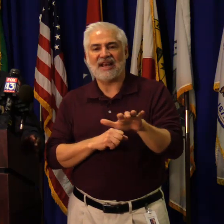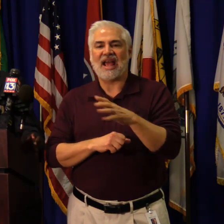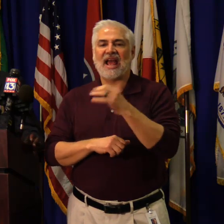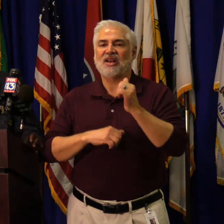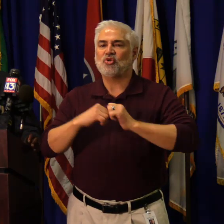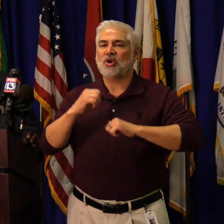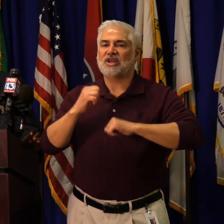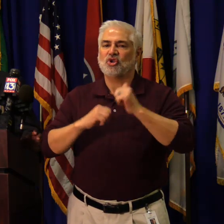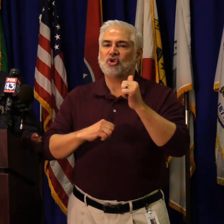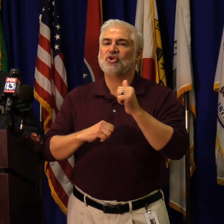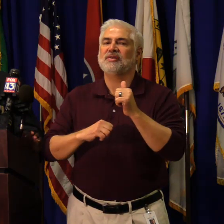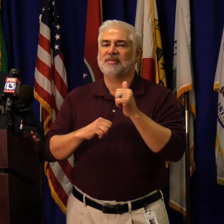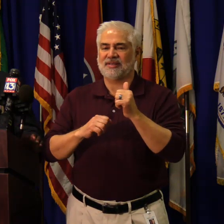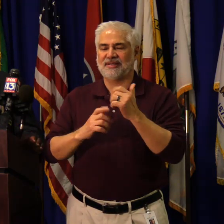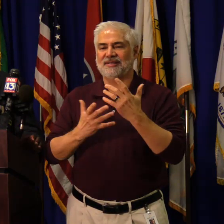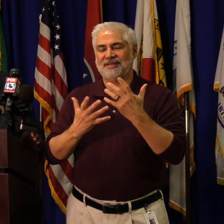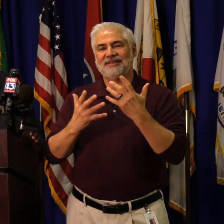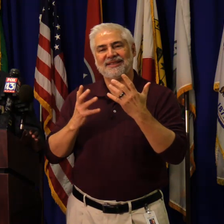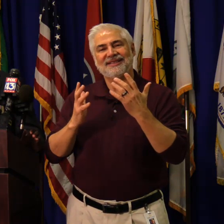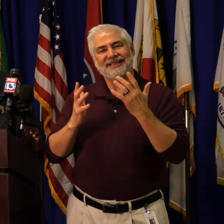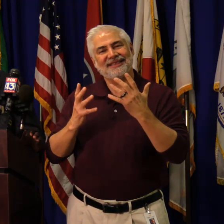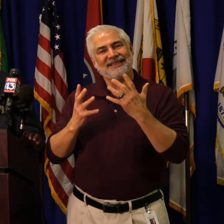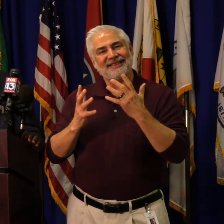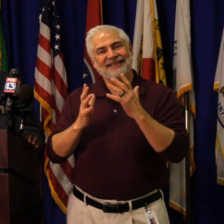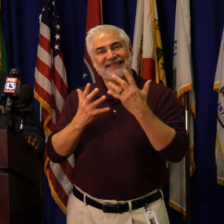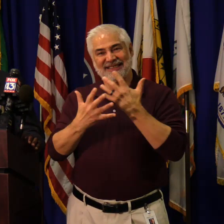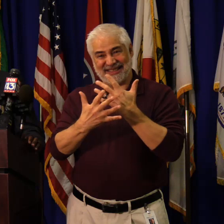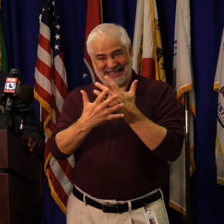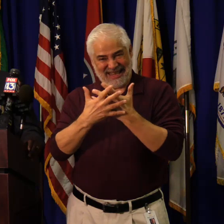of detention, spread is